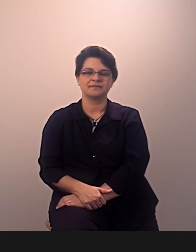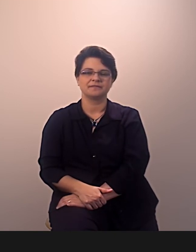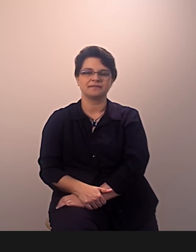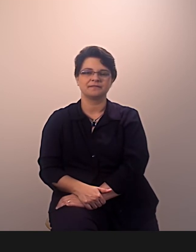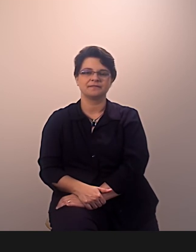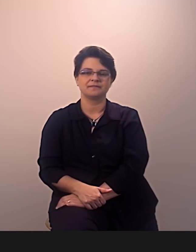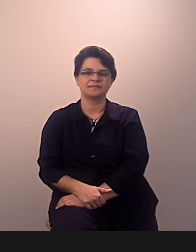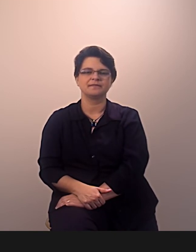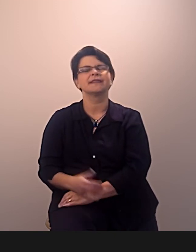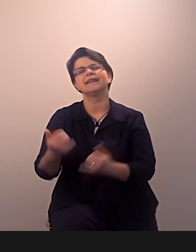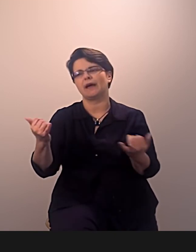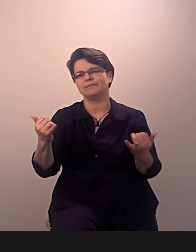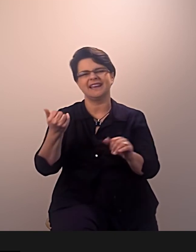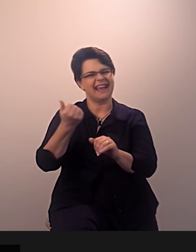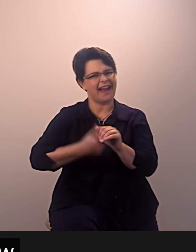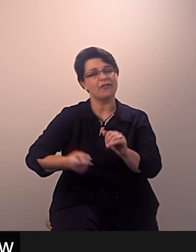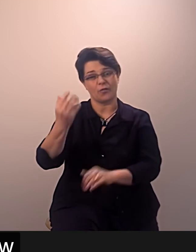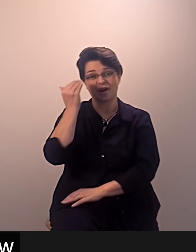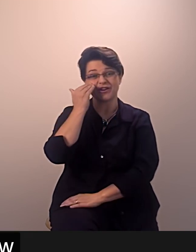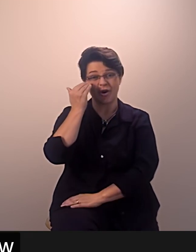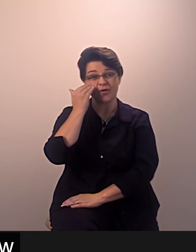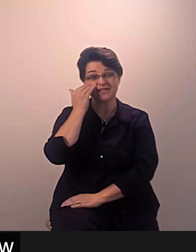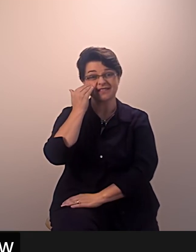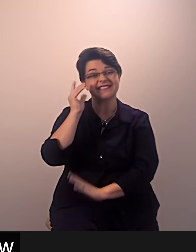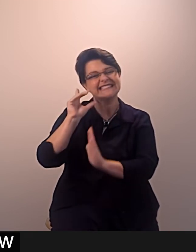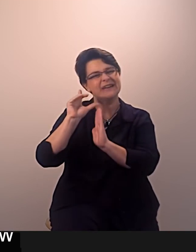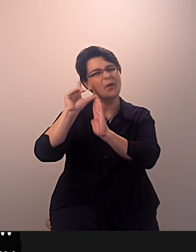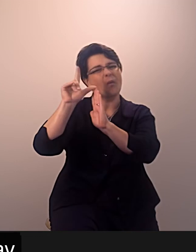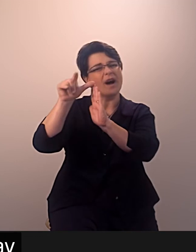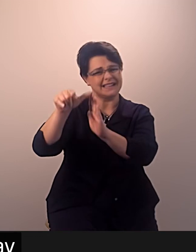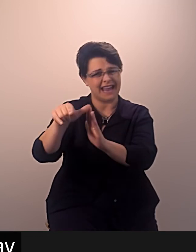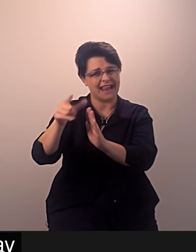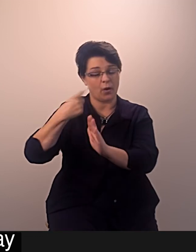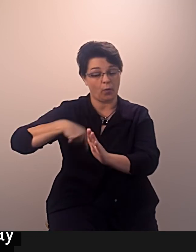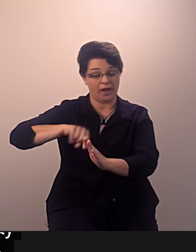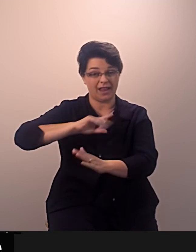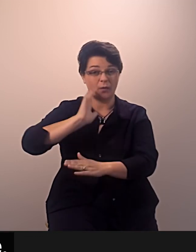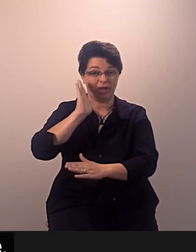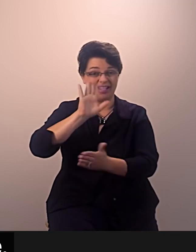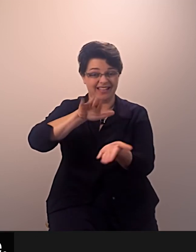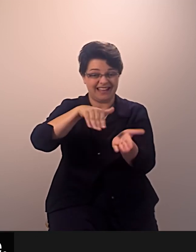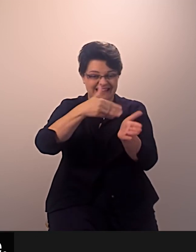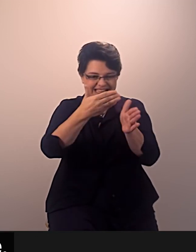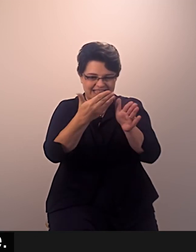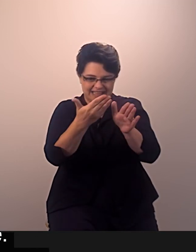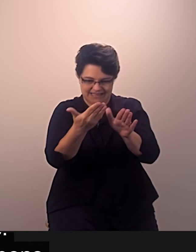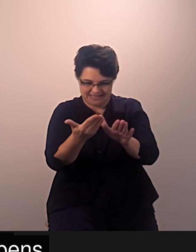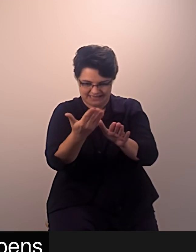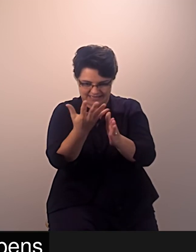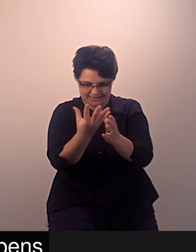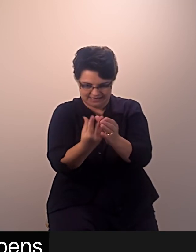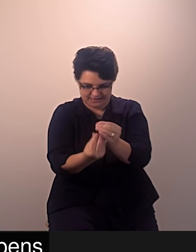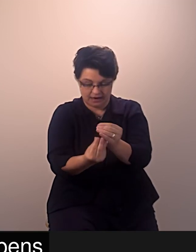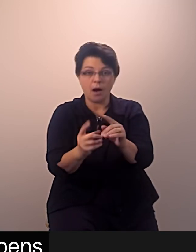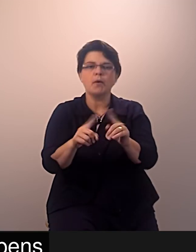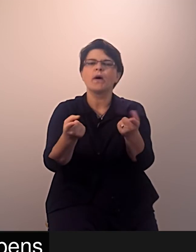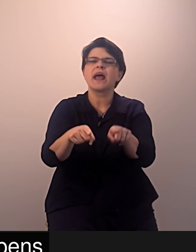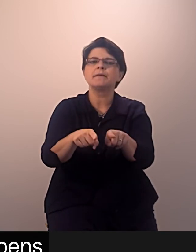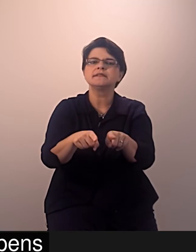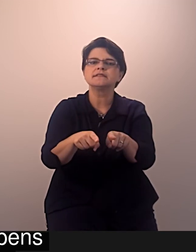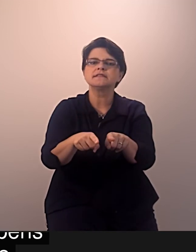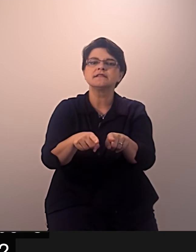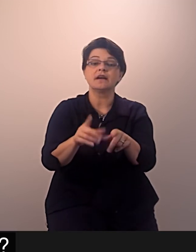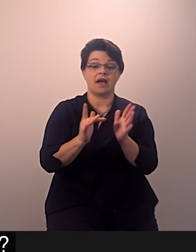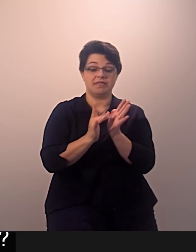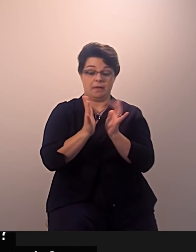We all know that one day we will die. But what happens to us then? The Bible, the Word